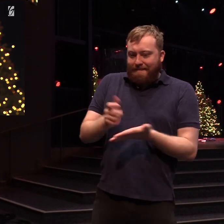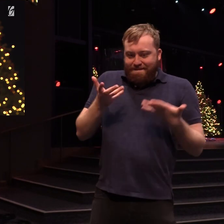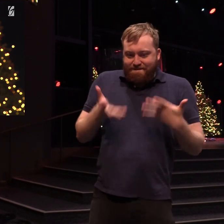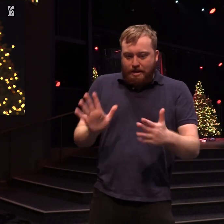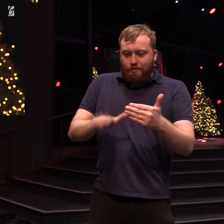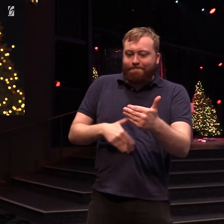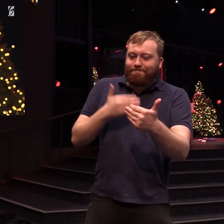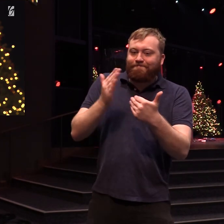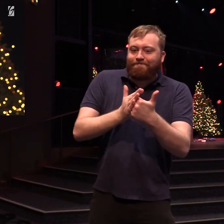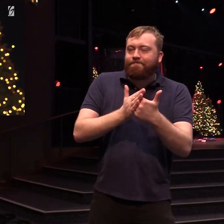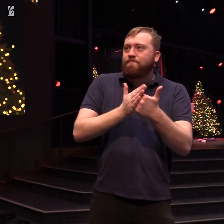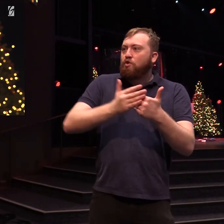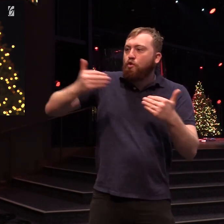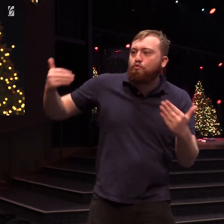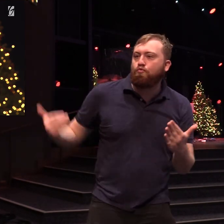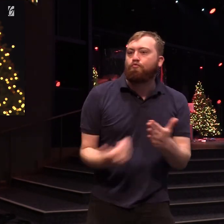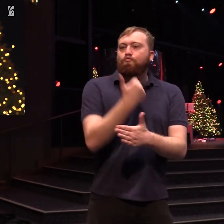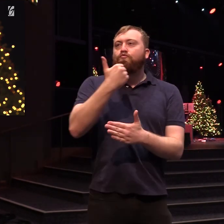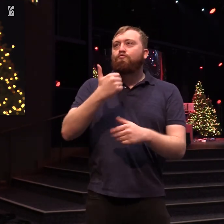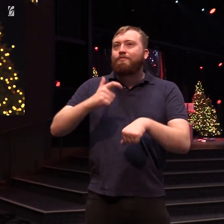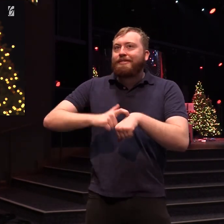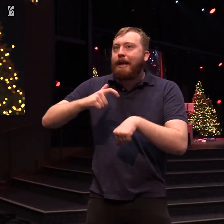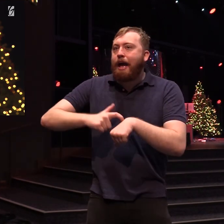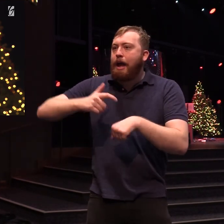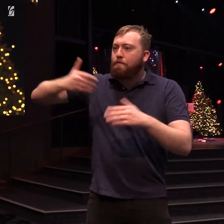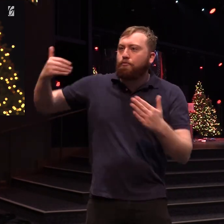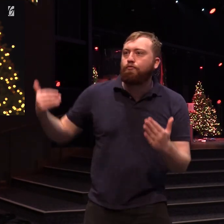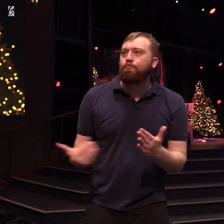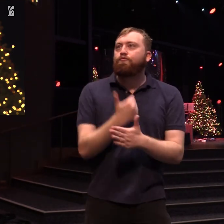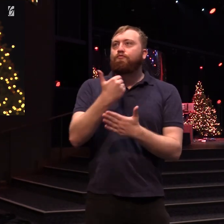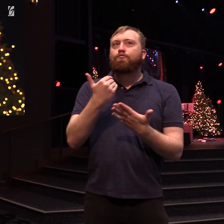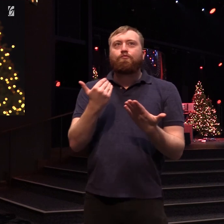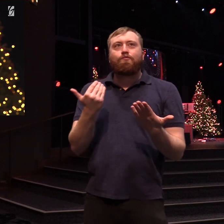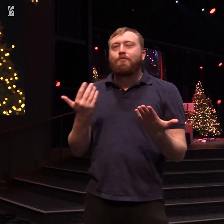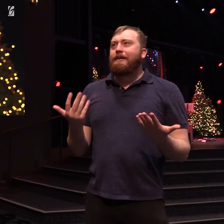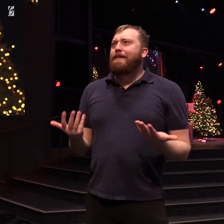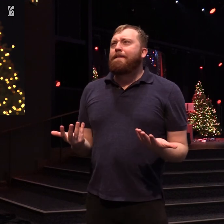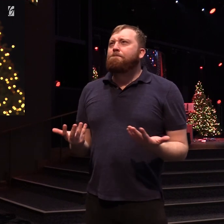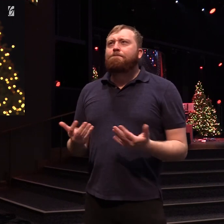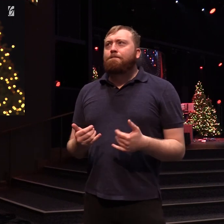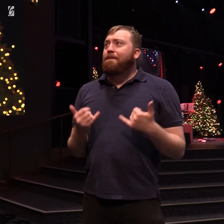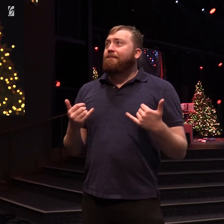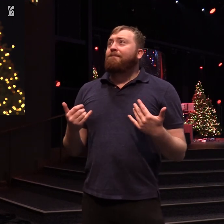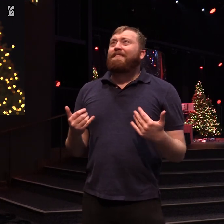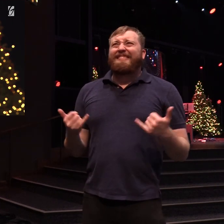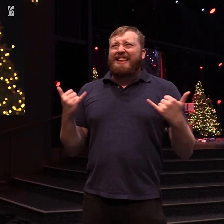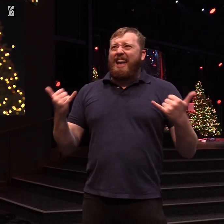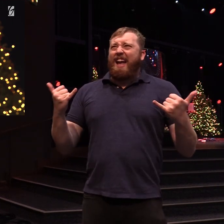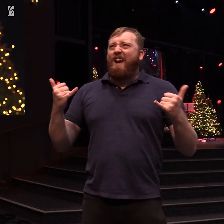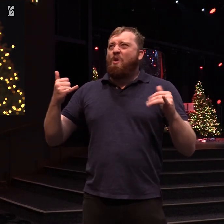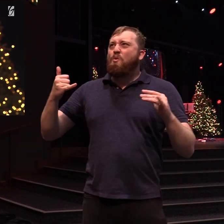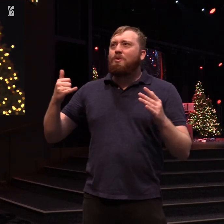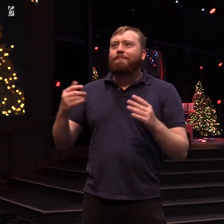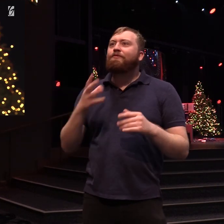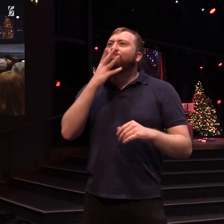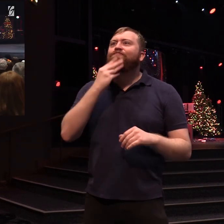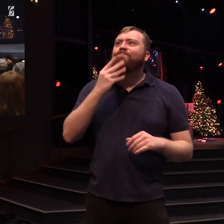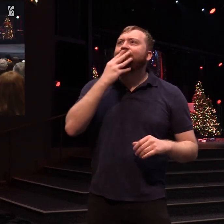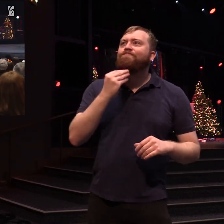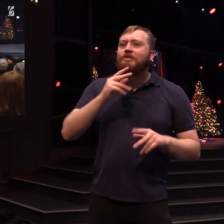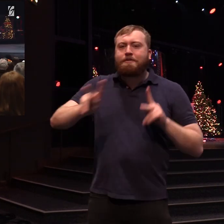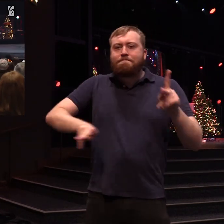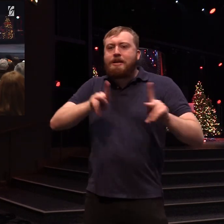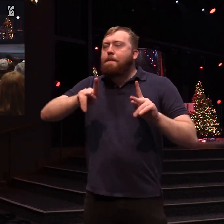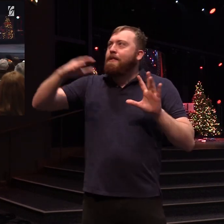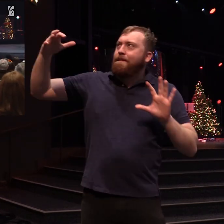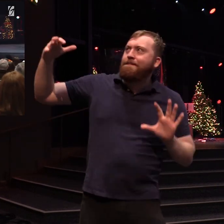new reckoning, a new season. Now, Lord, the consolation of Israel had begun. The door of history